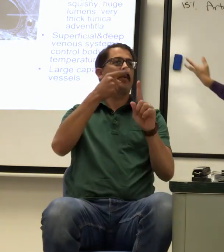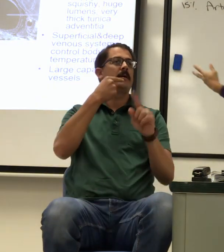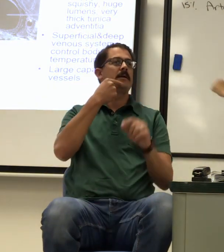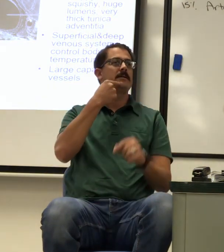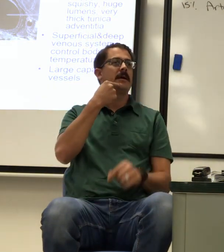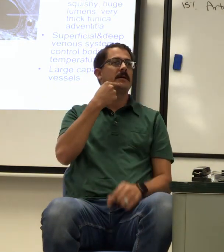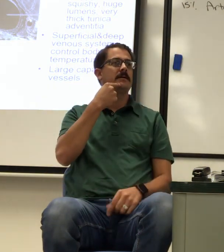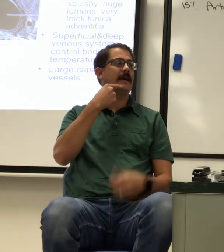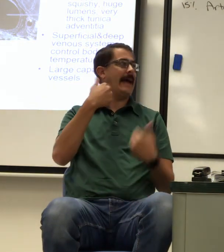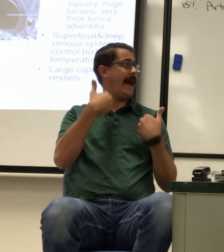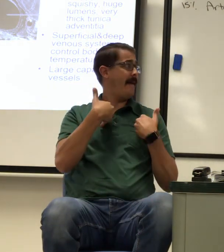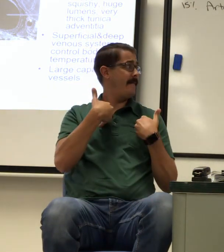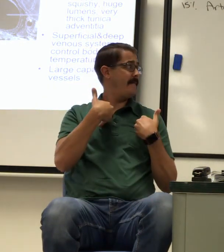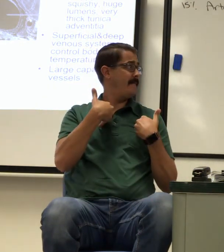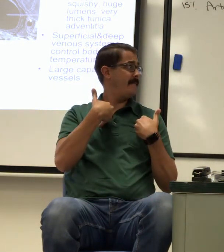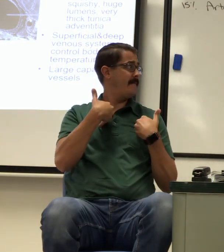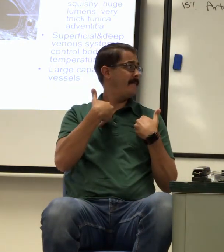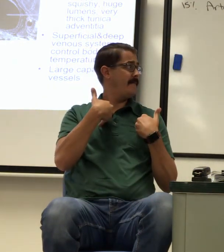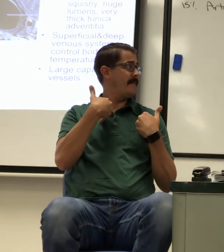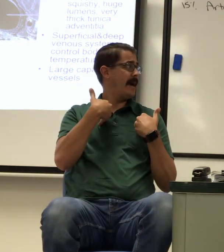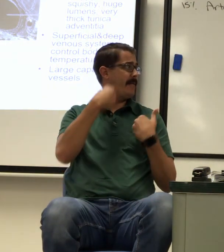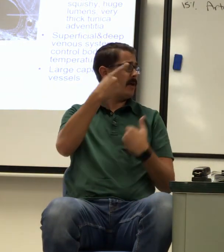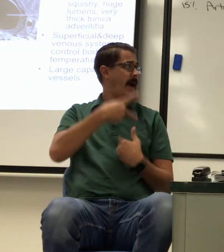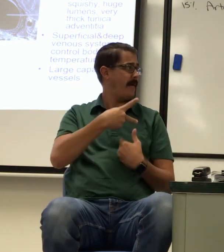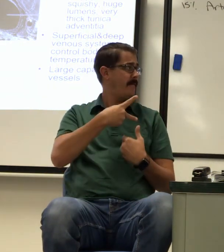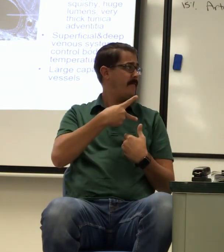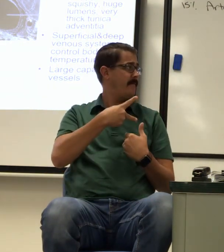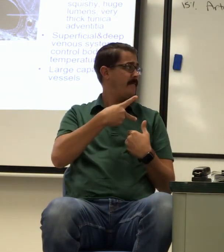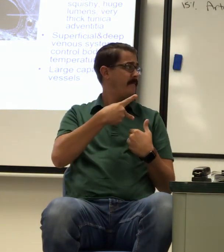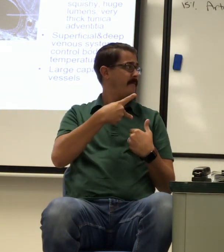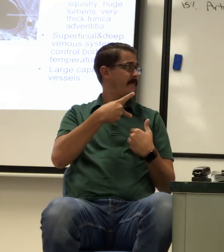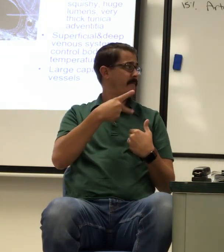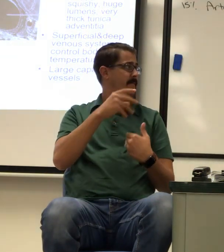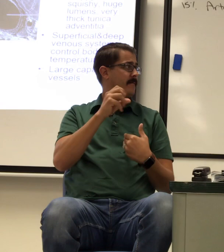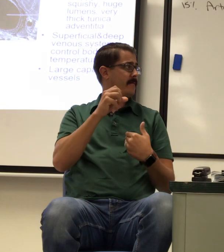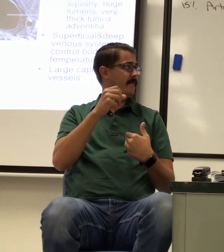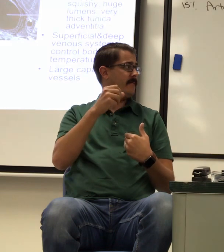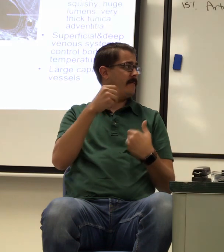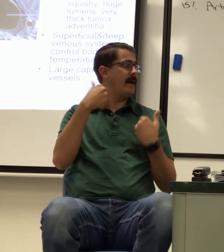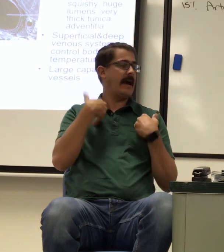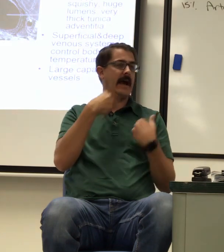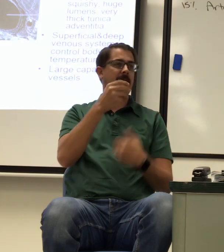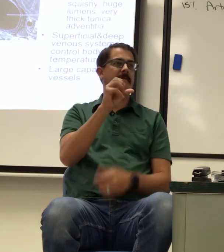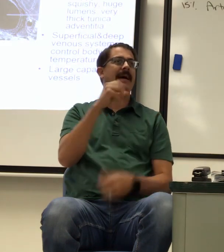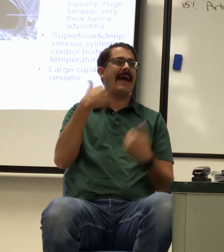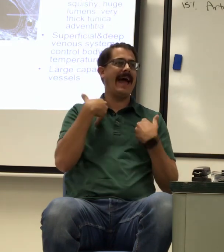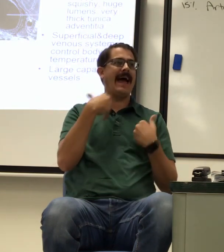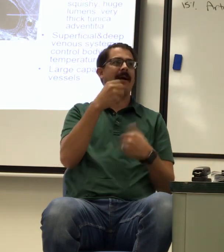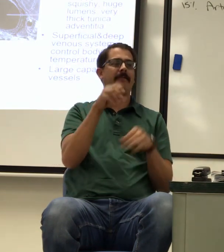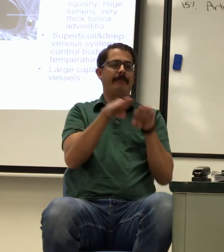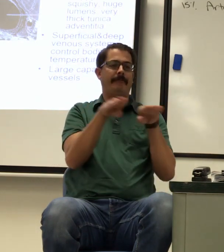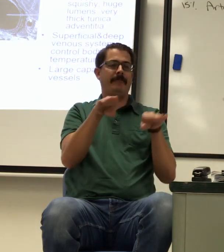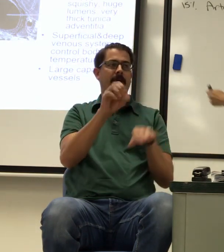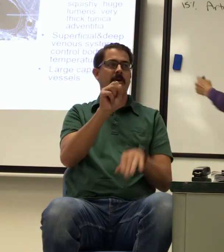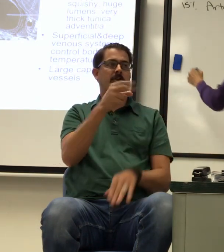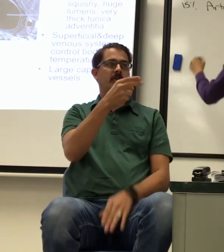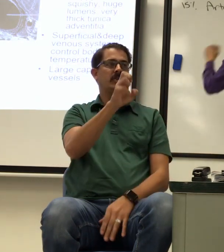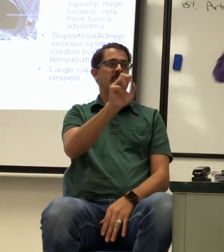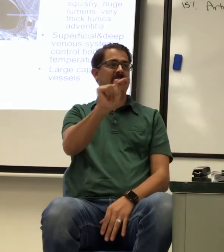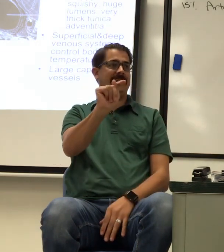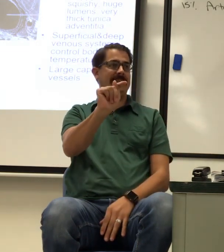have sheets of elastic fibers. I have that listed under arteries. That's a very important property for the arteries.